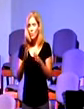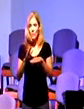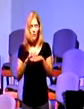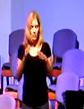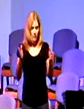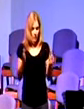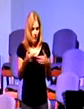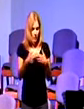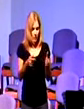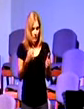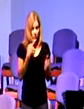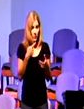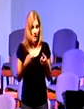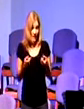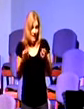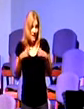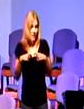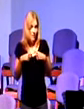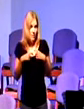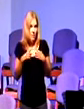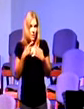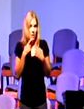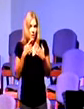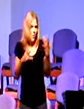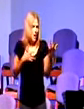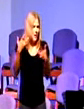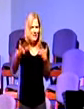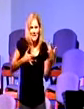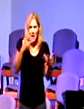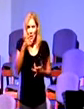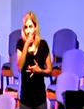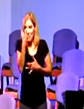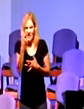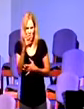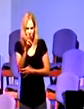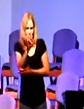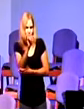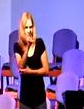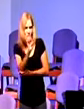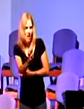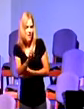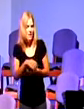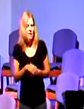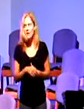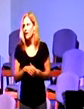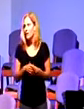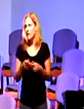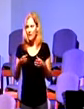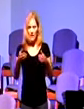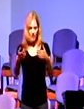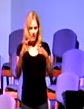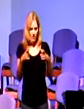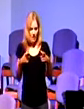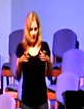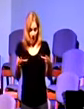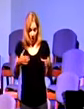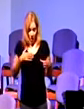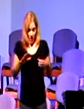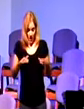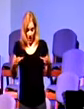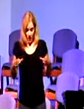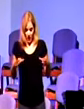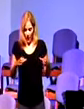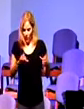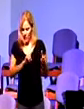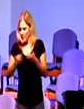small room and told we were getting gifts. We were all just so excited because this was rare for us. They gave out the boxes, and I grabbed my box and ran